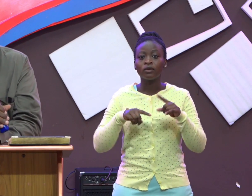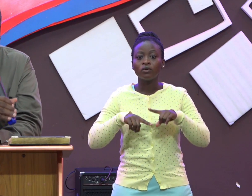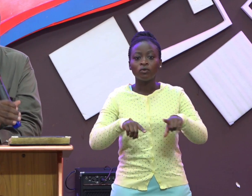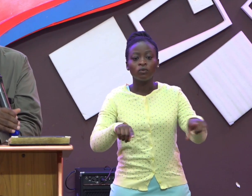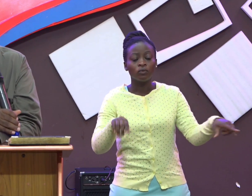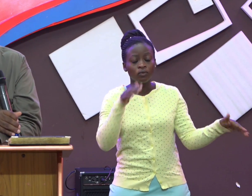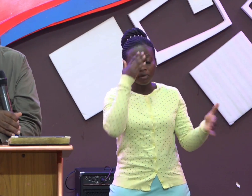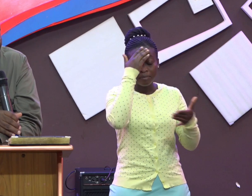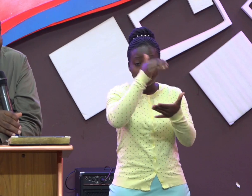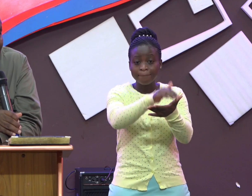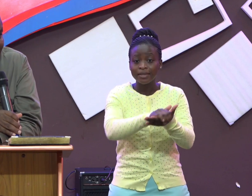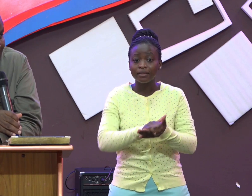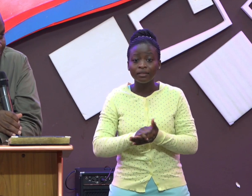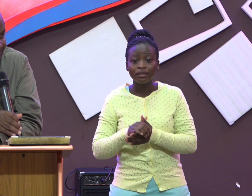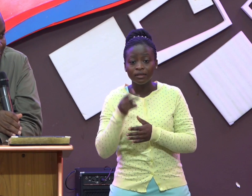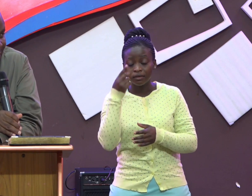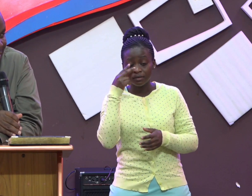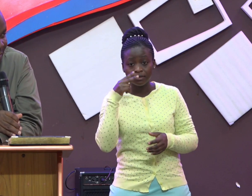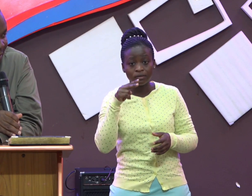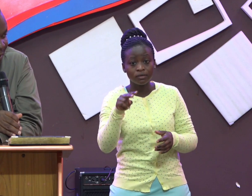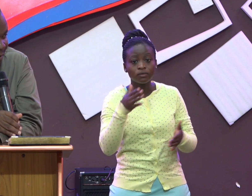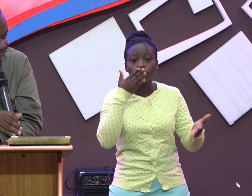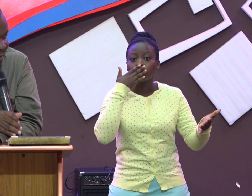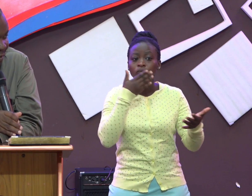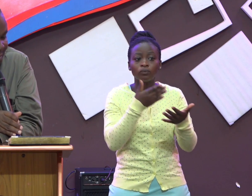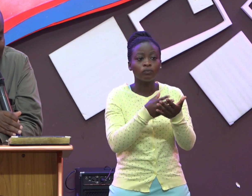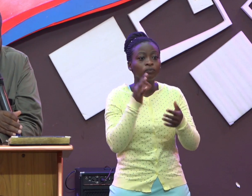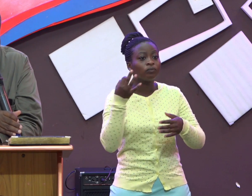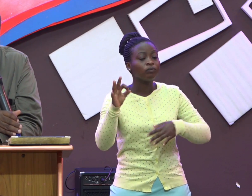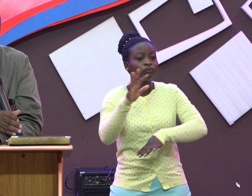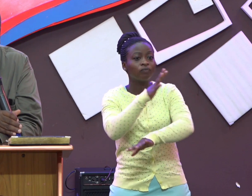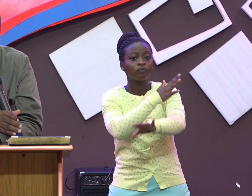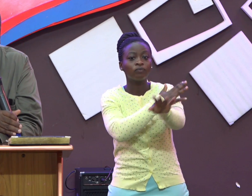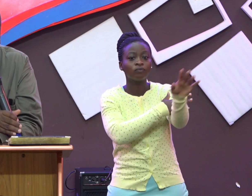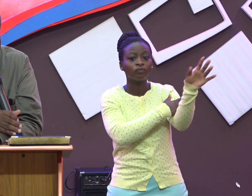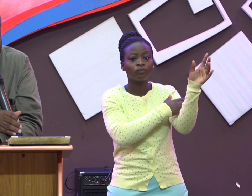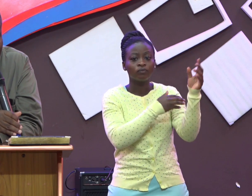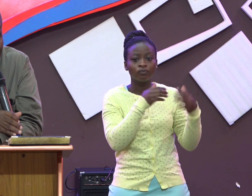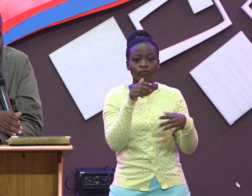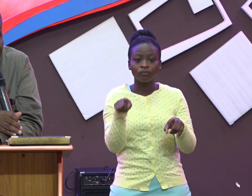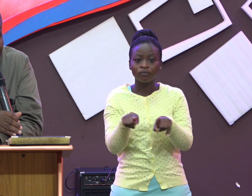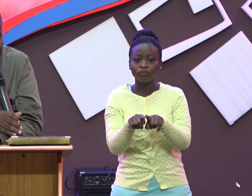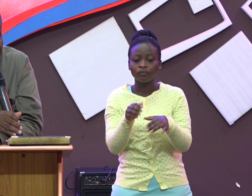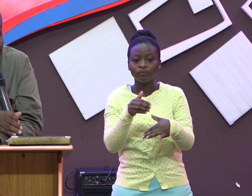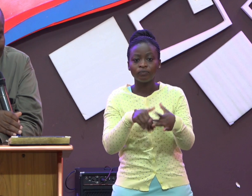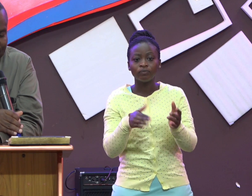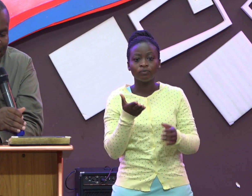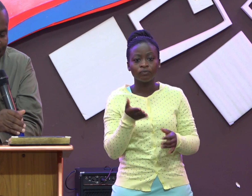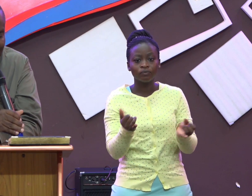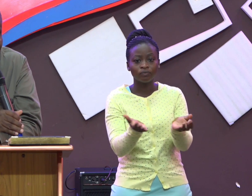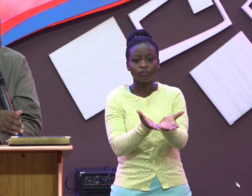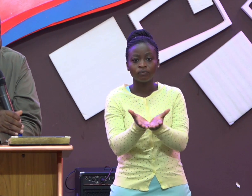okulaba obulungi bwa Mukama ne mu sessioni eno. We believe to see the goodness of the Lord even in this session. Katonda wewe ekitiibwa. May God